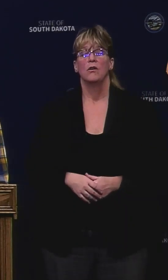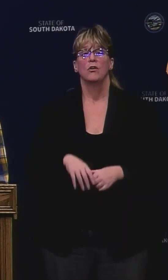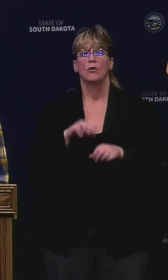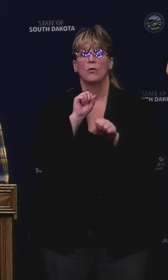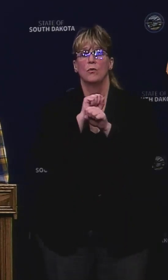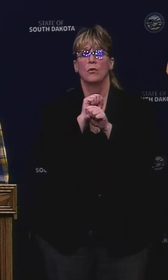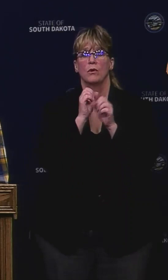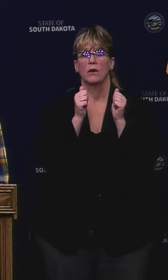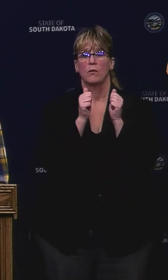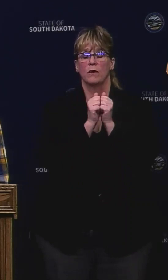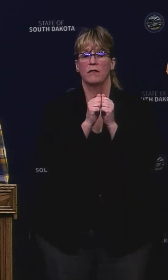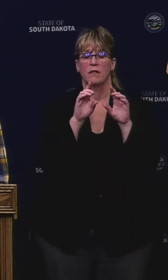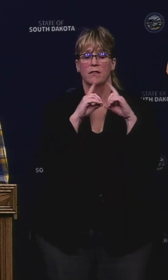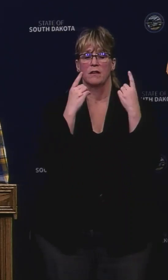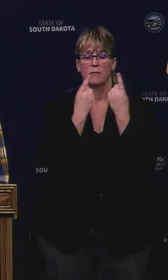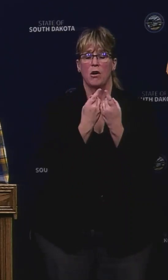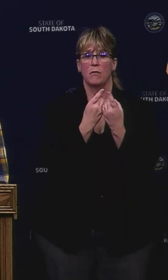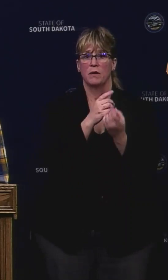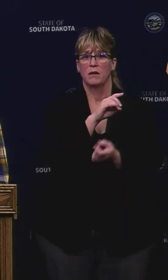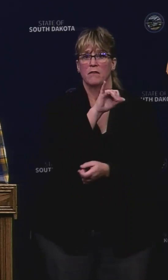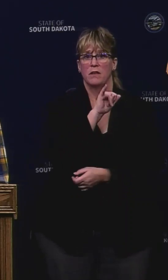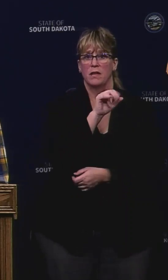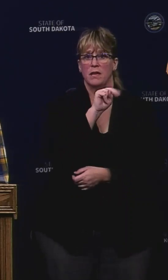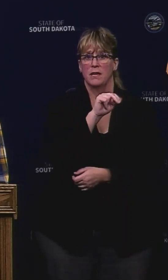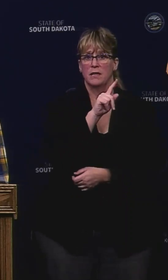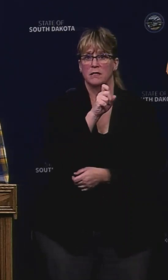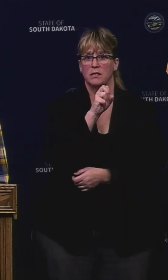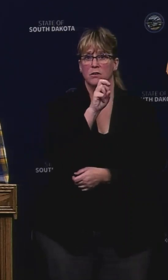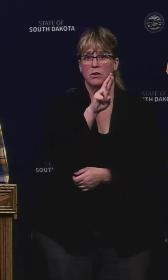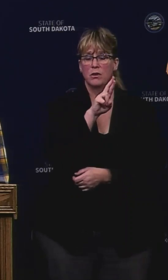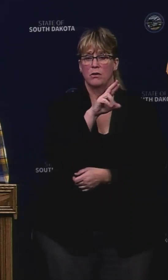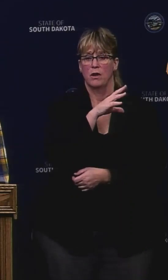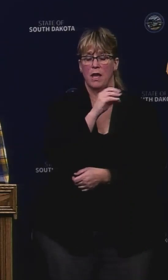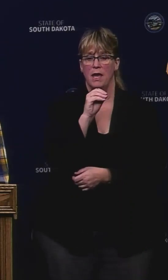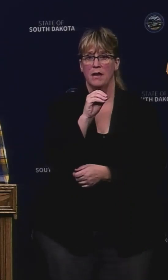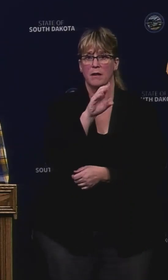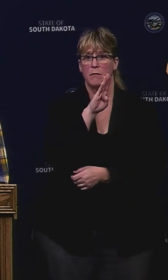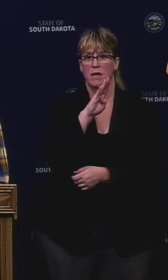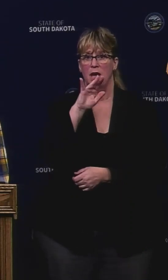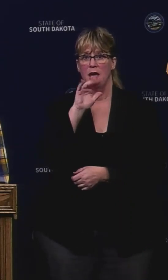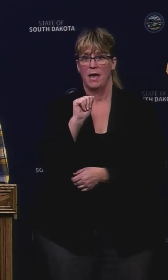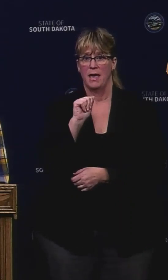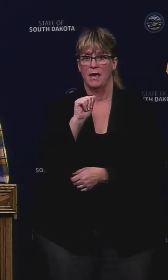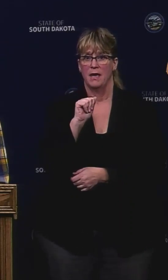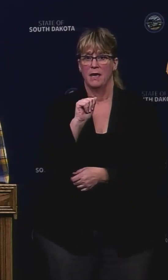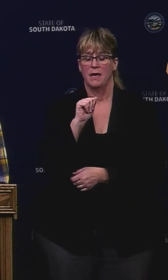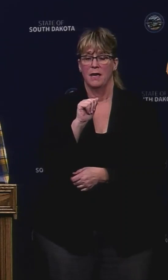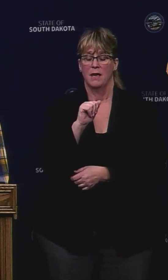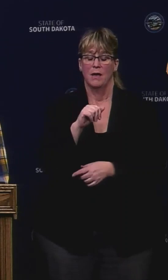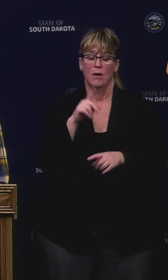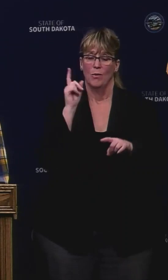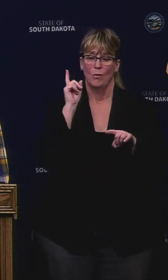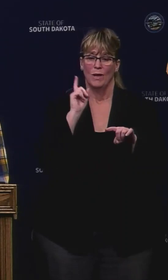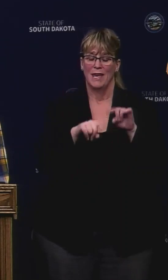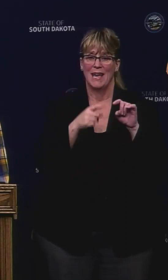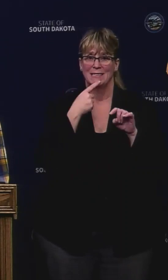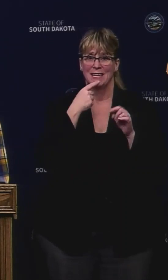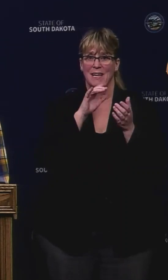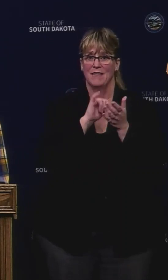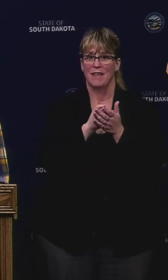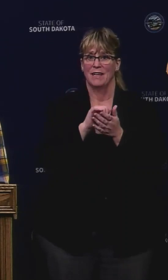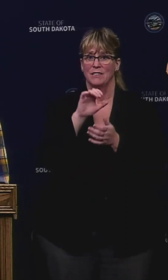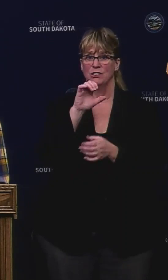with the Department of Interior, the BIA, and the Department of Justice on the issue. It's not accurate to say that Cheyenne